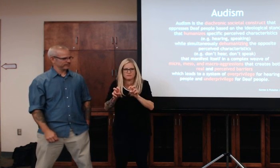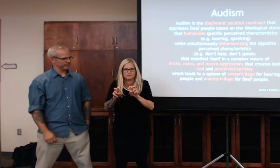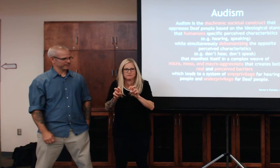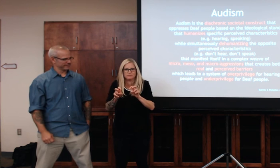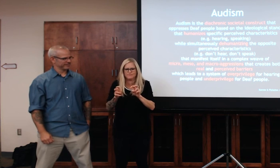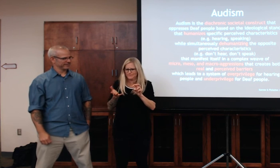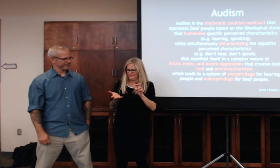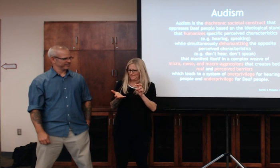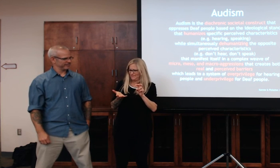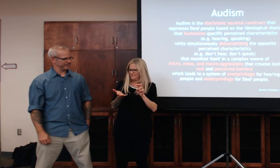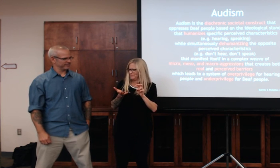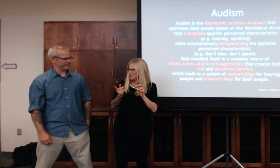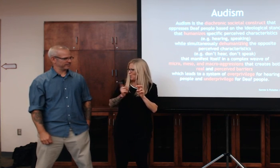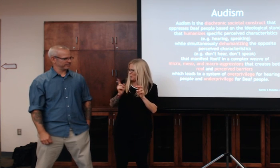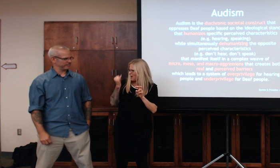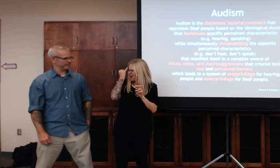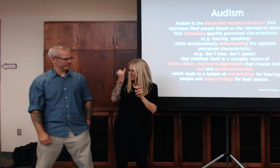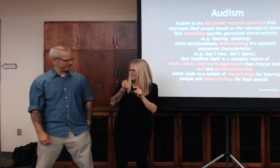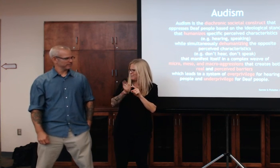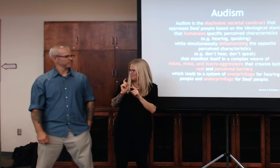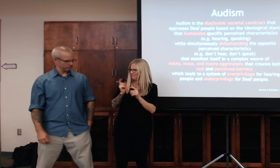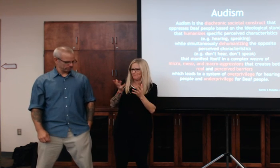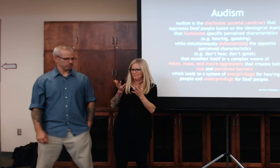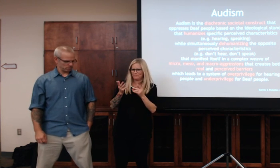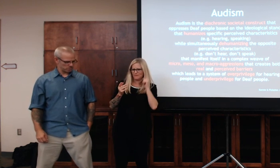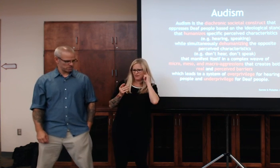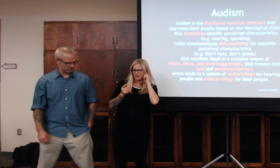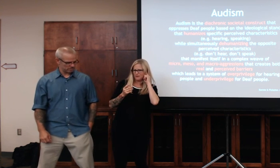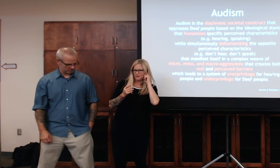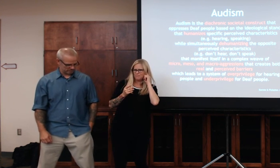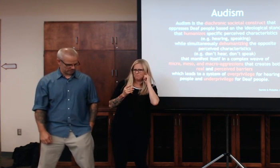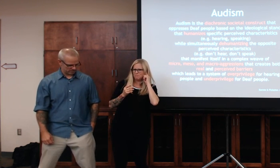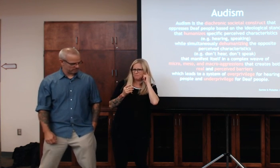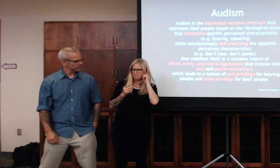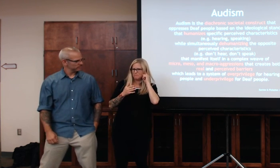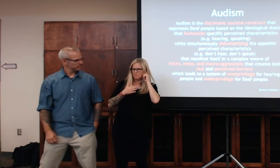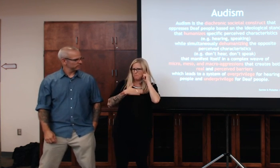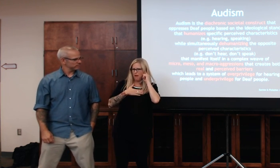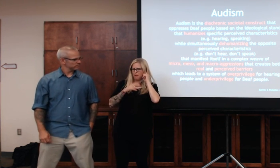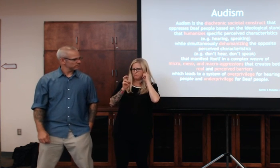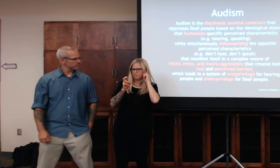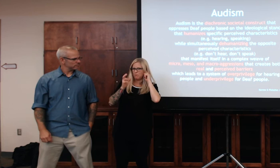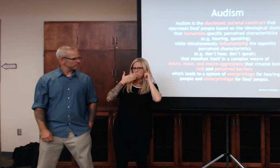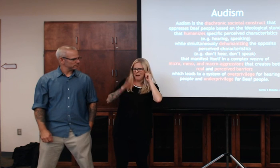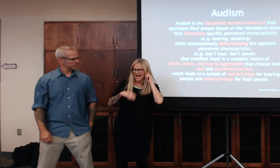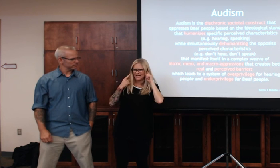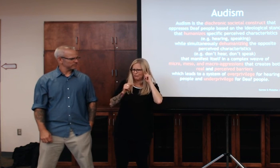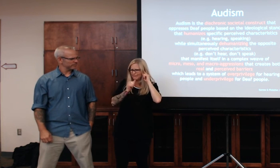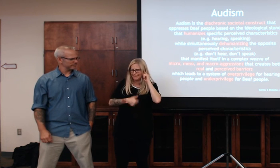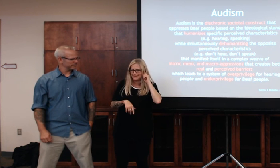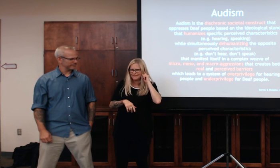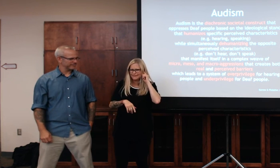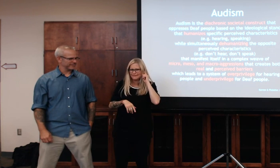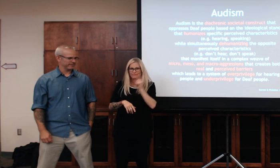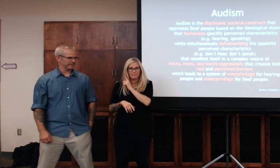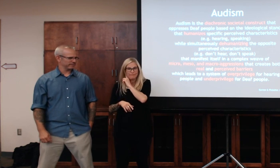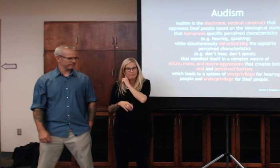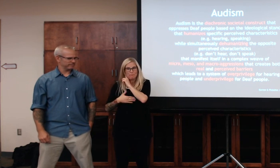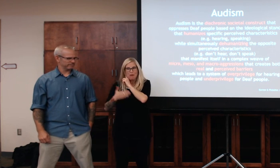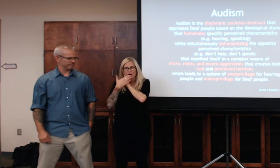Let's analyze it. Let's figure out where that idea came from. Okay, so this is my bad ear, I guess. This is